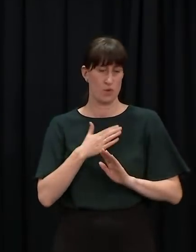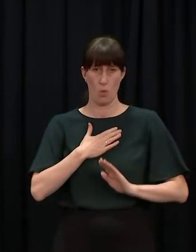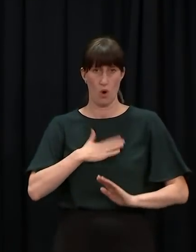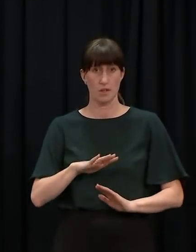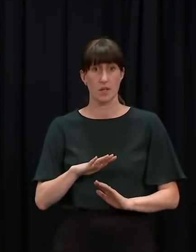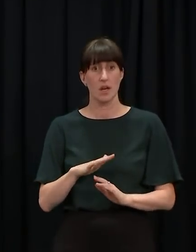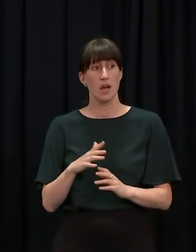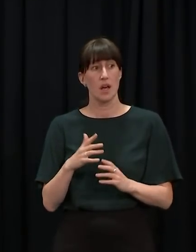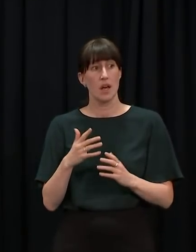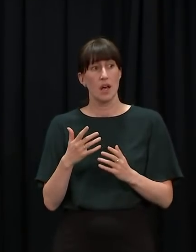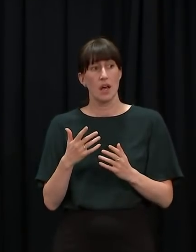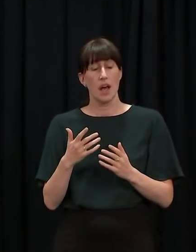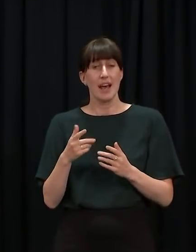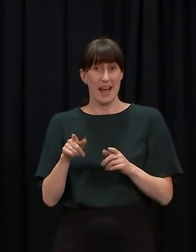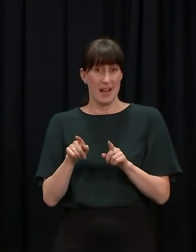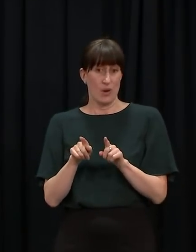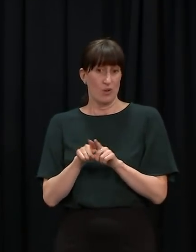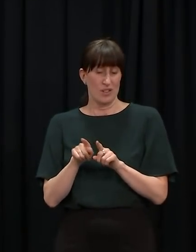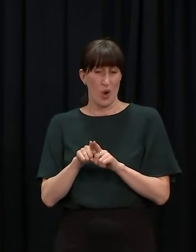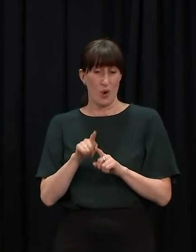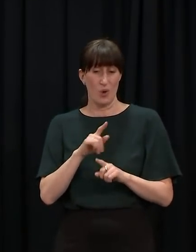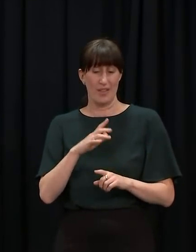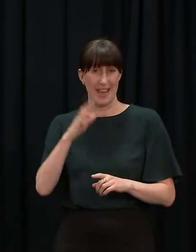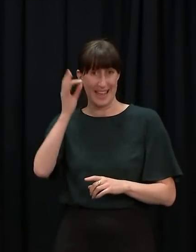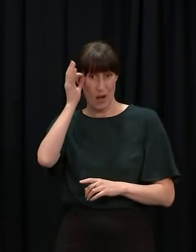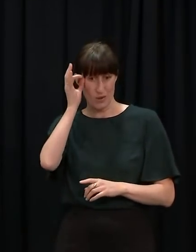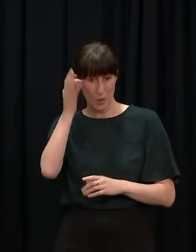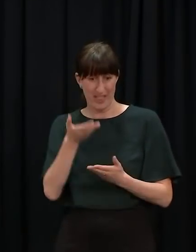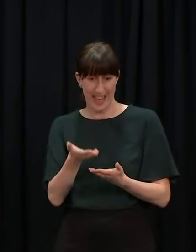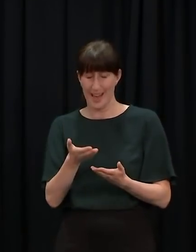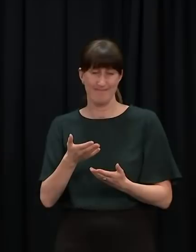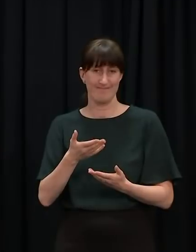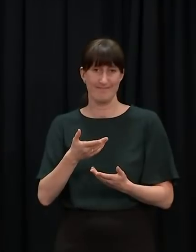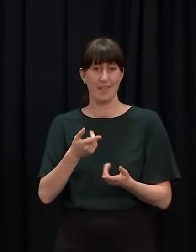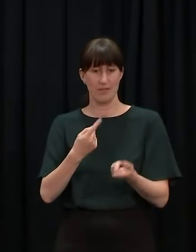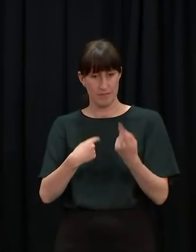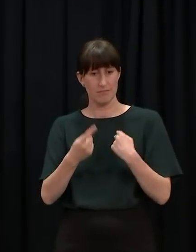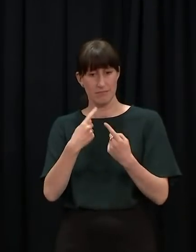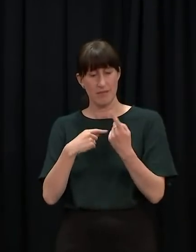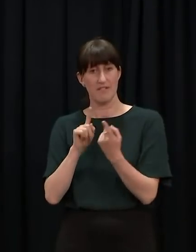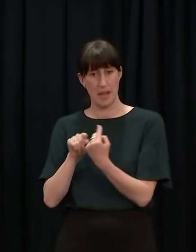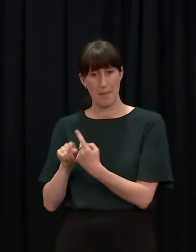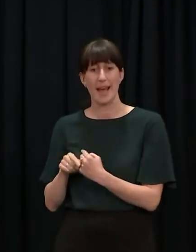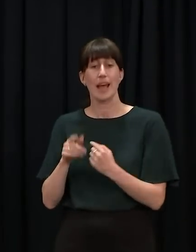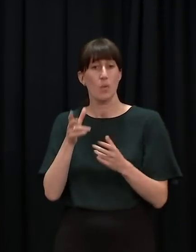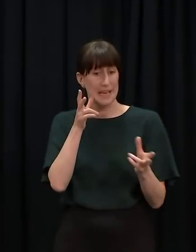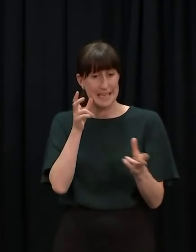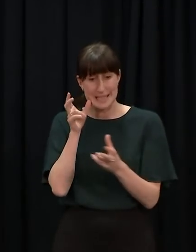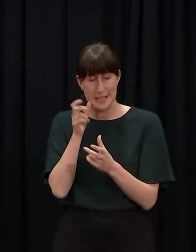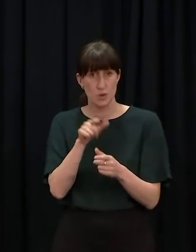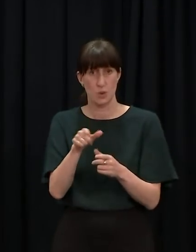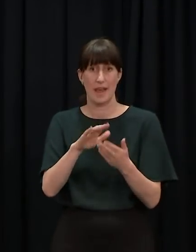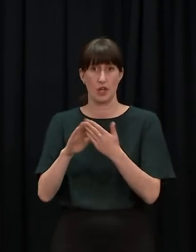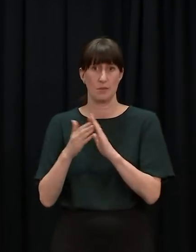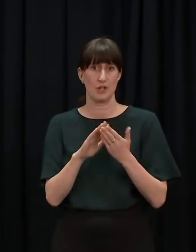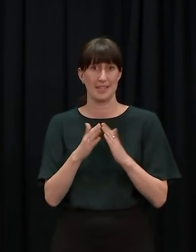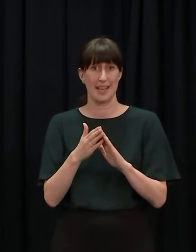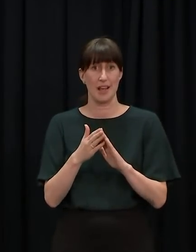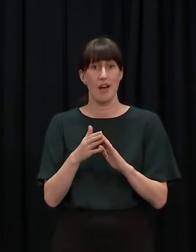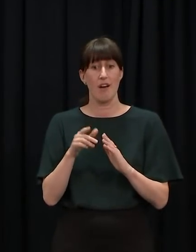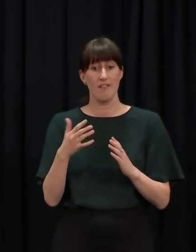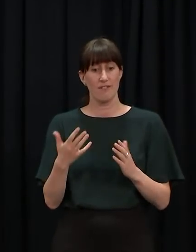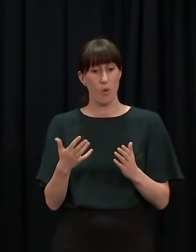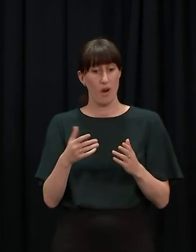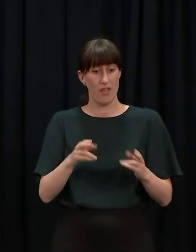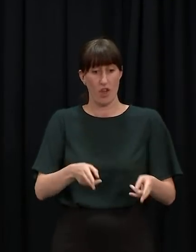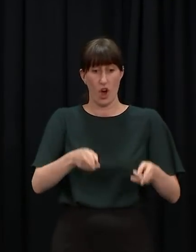our capacity around MIQ, but of course we are still listening to communities as well. Ultimately, to operate MIQ, you need to have a